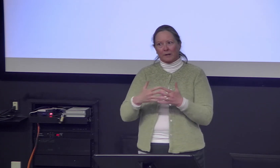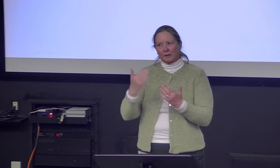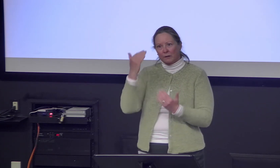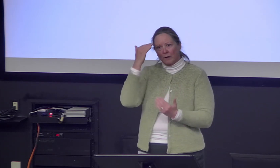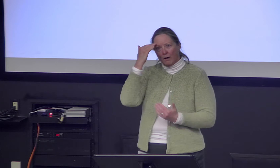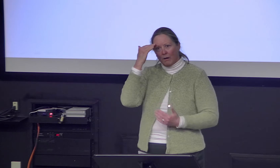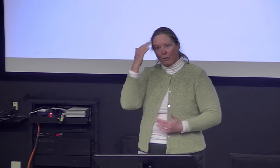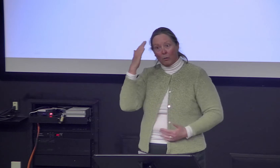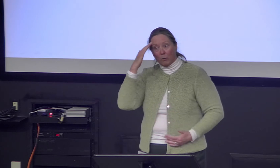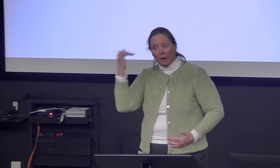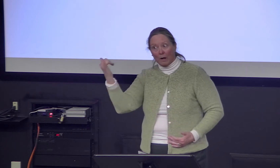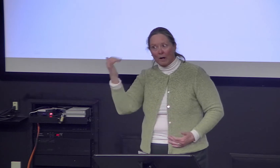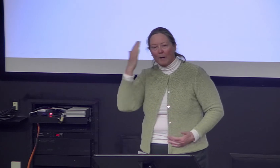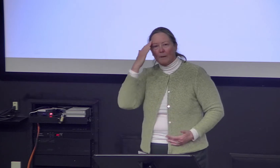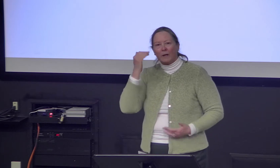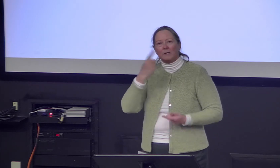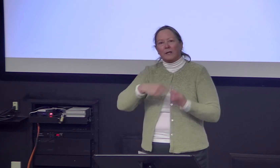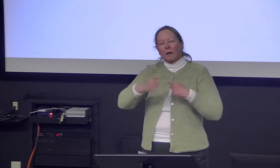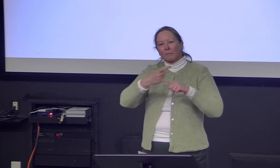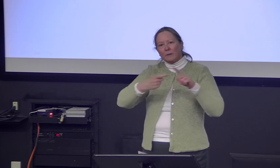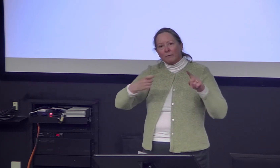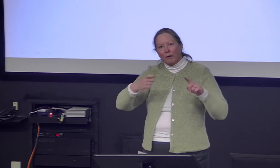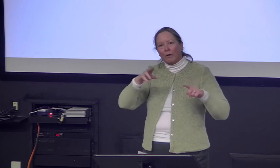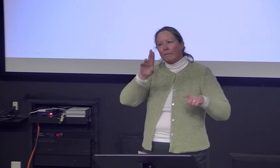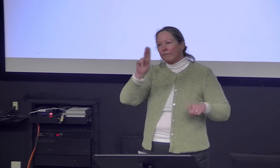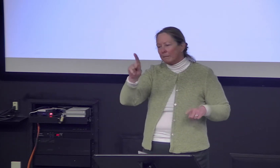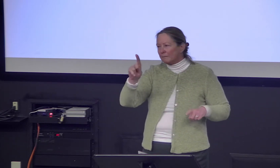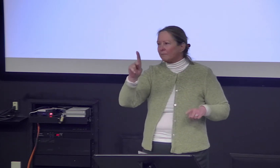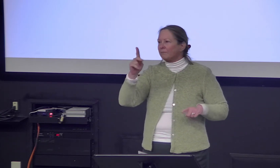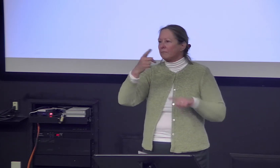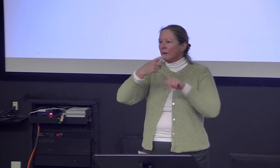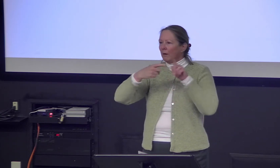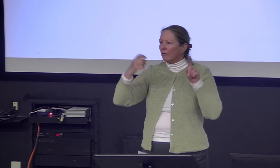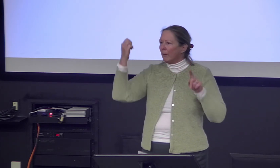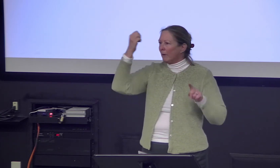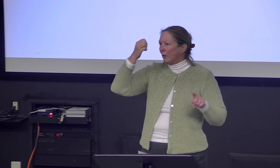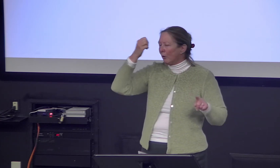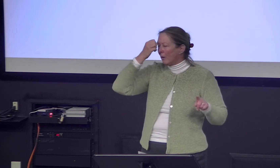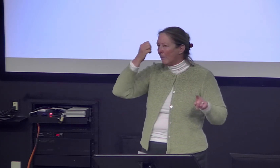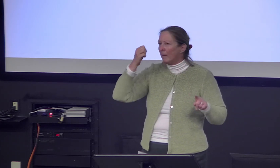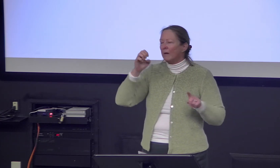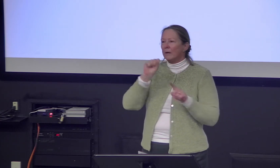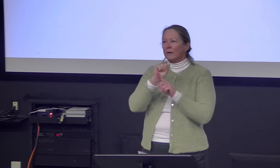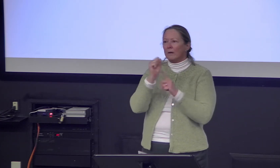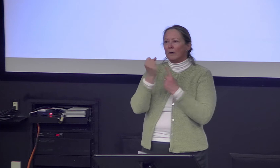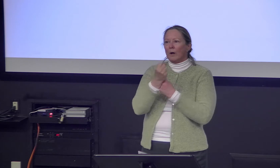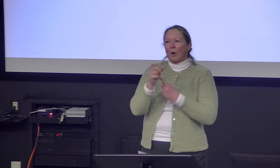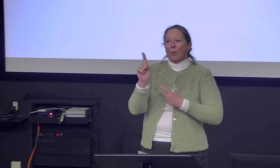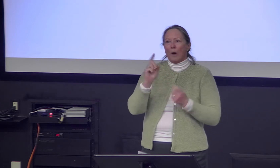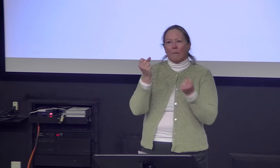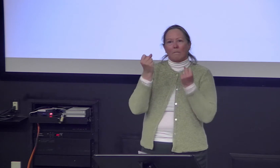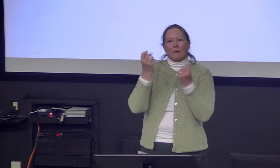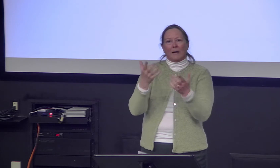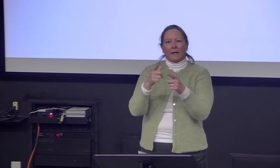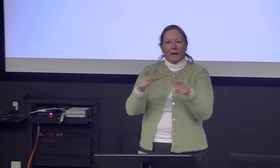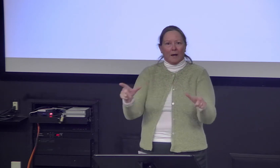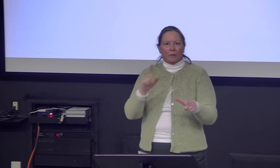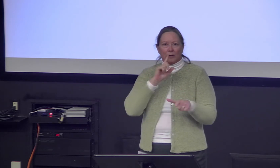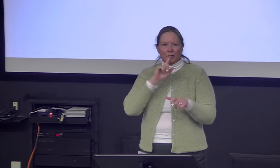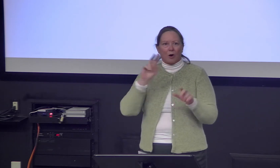He's good for us Americans to know because he comes from the UK and from Europe, where a lot